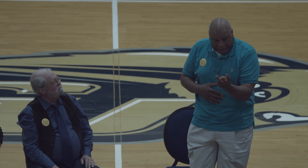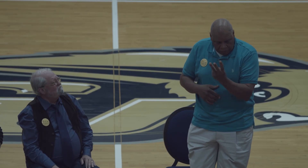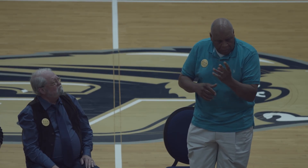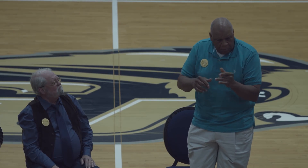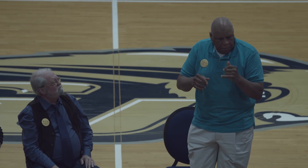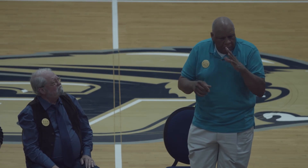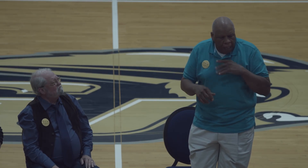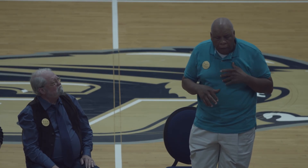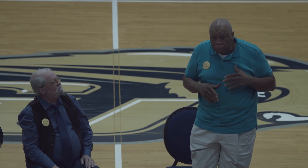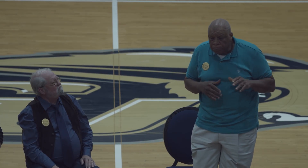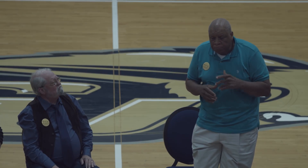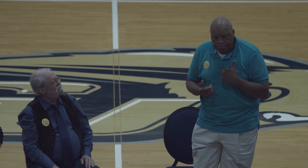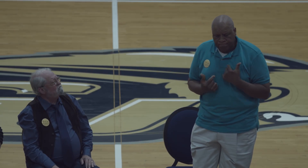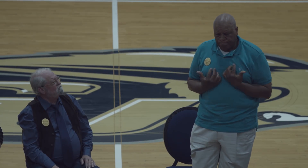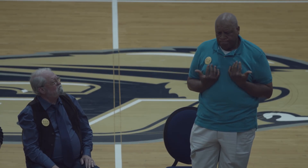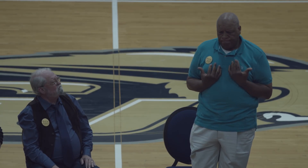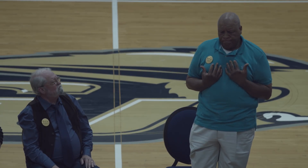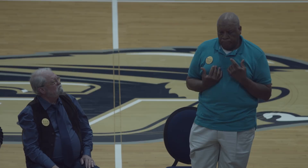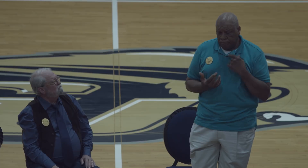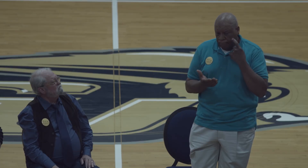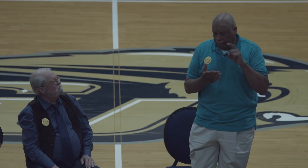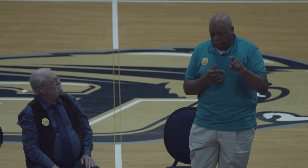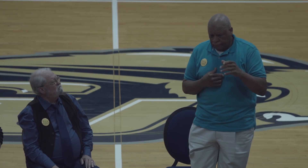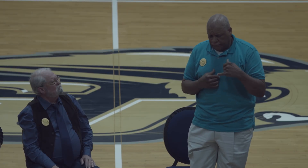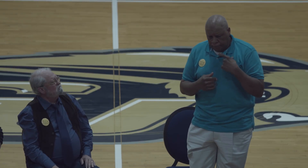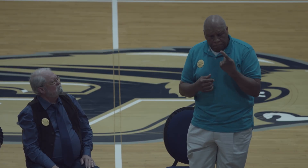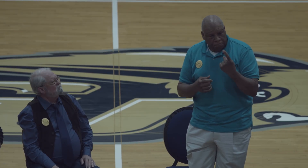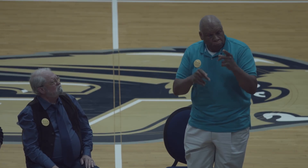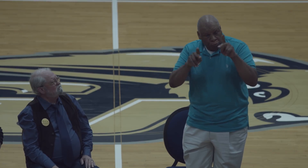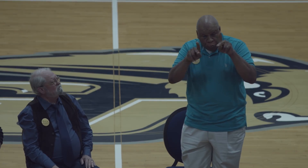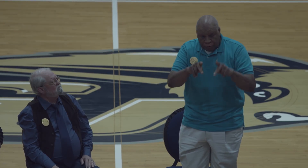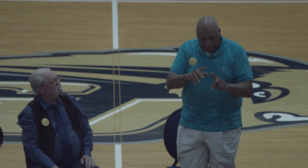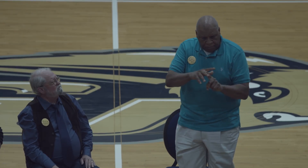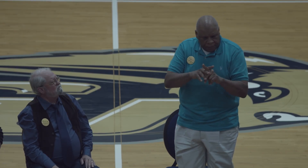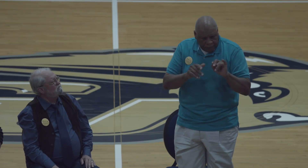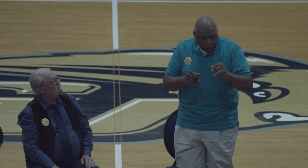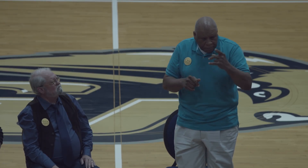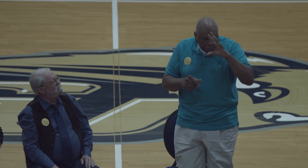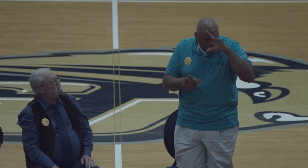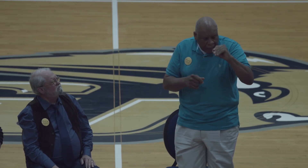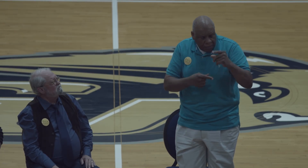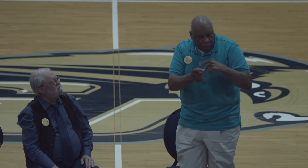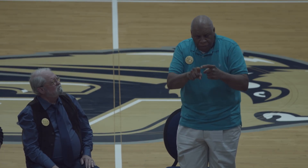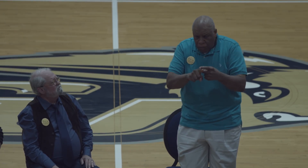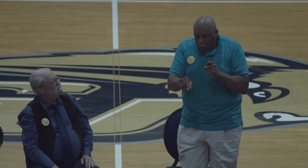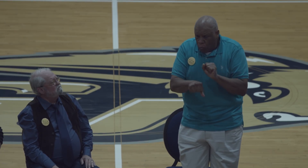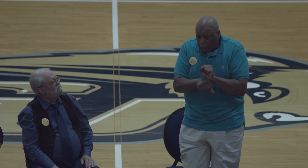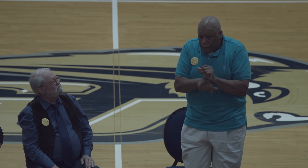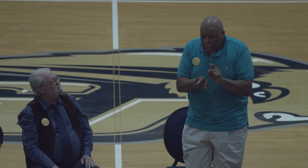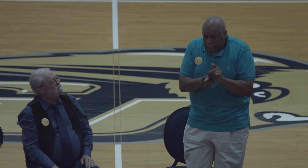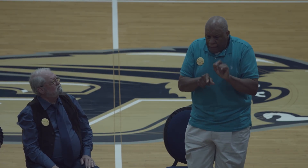was amazing. We continued through Wednesday. I remember seeing this one gentleman on Wednesday.